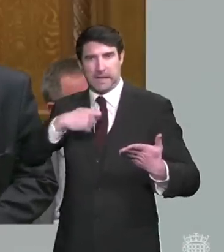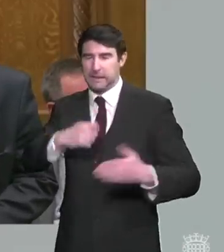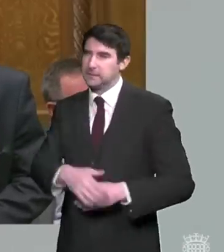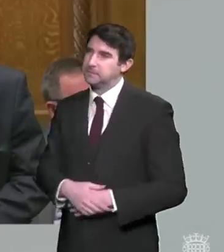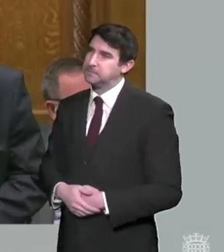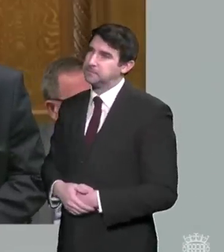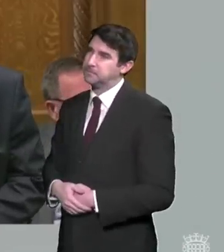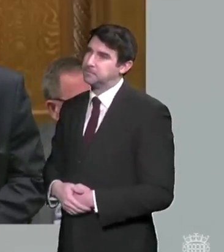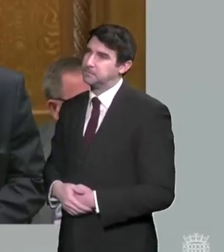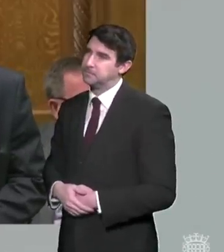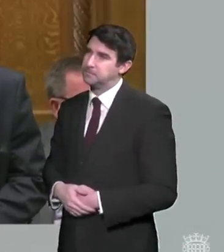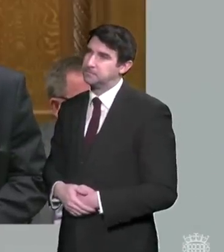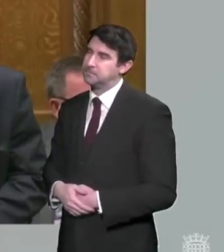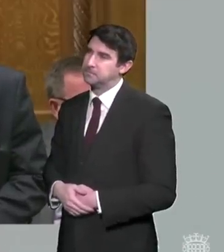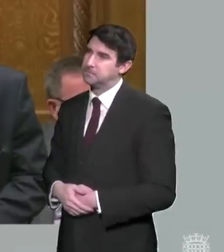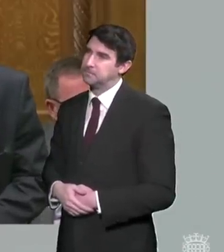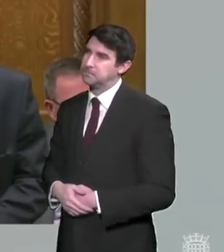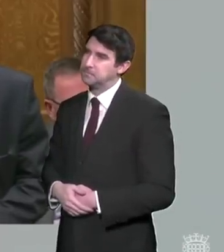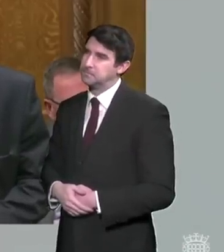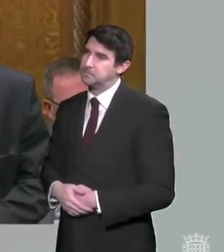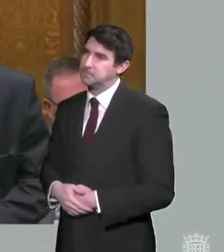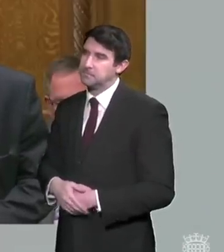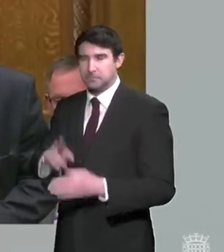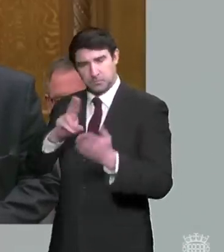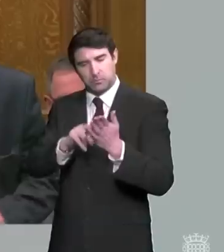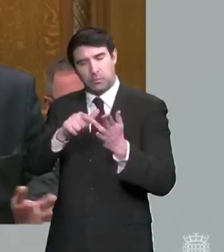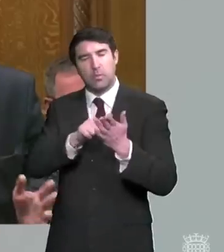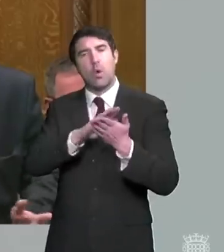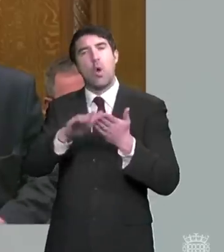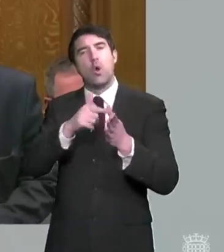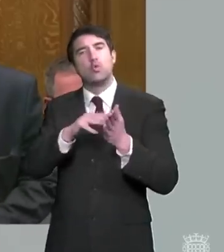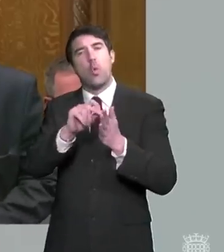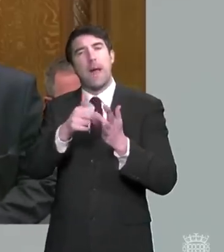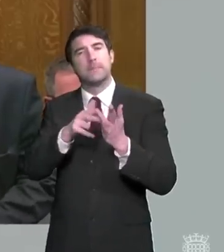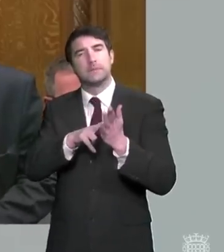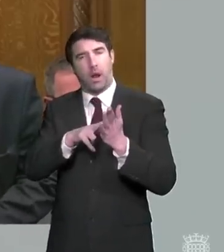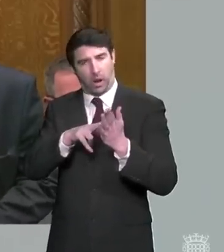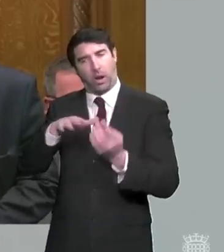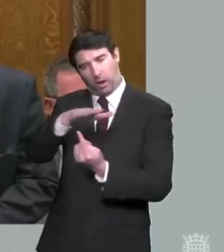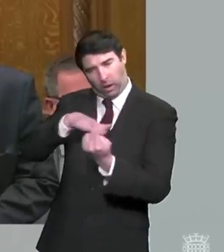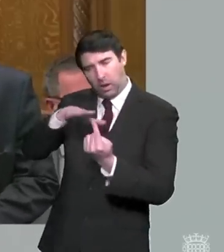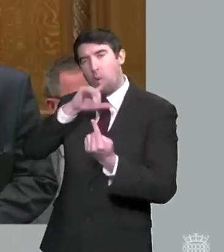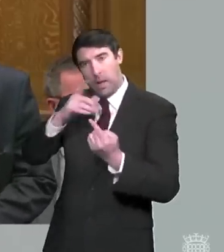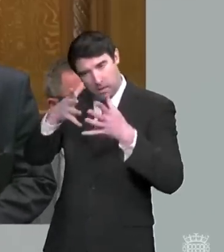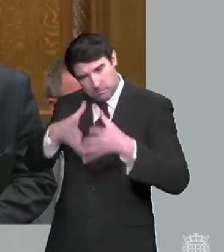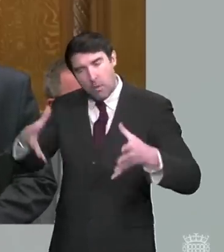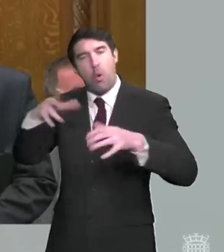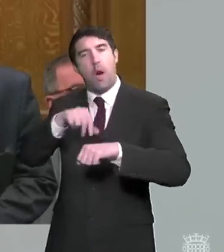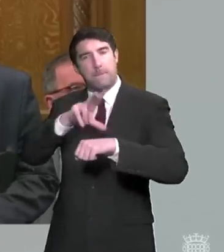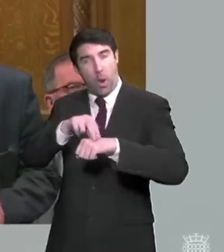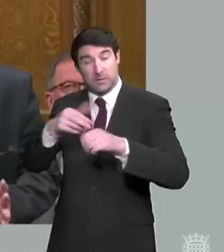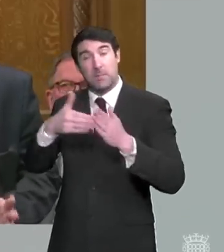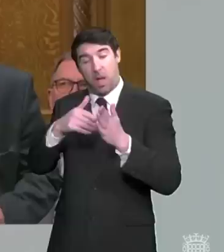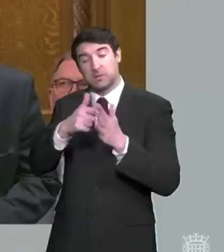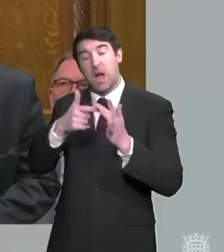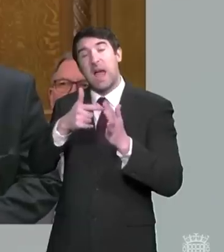Hospital. Northamptonshire Police will reach 1,500 police officers, the highest number ever in its history. And Kettering is set to become one